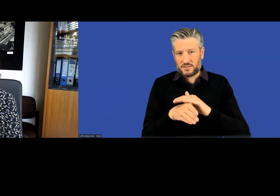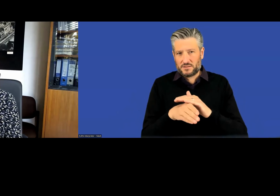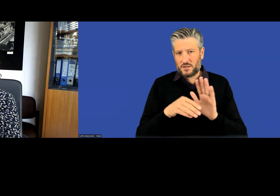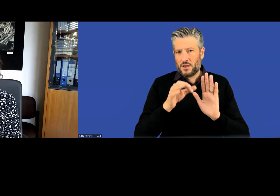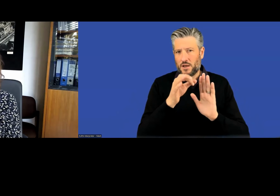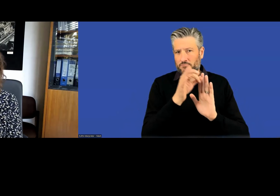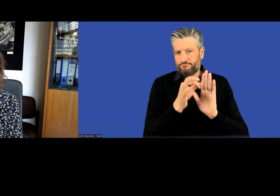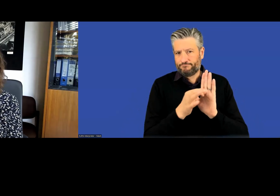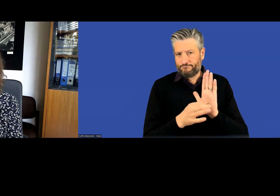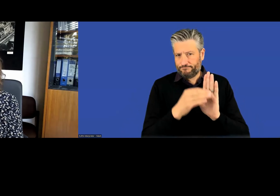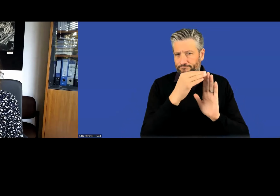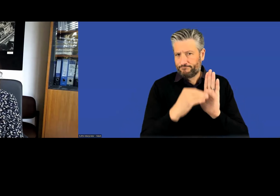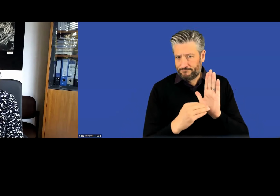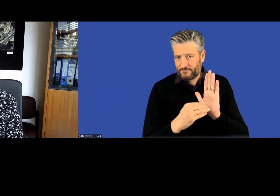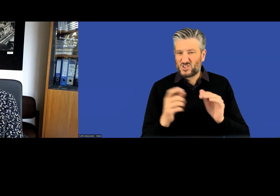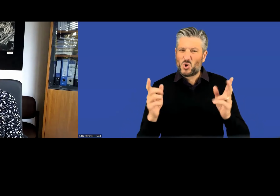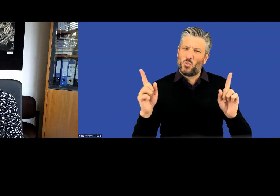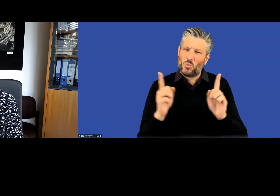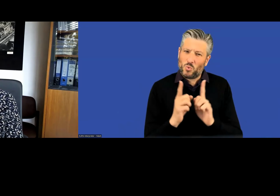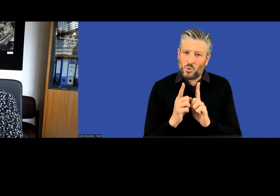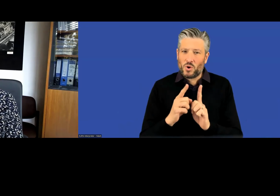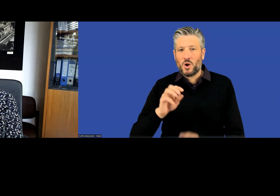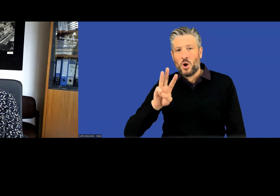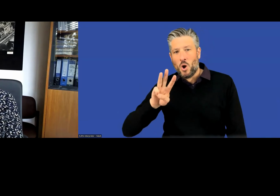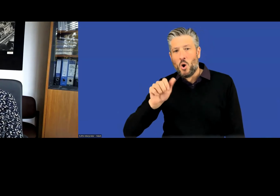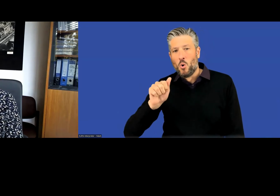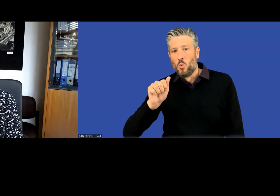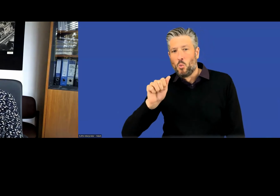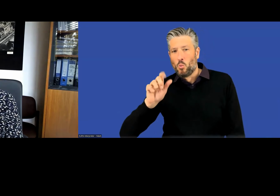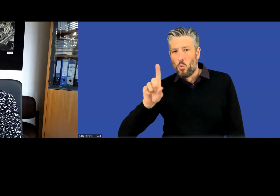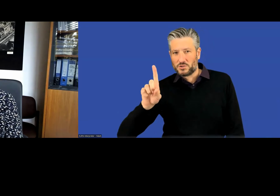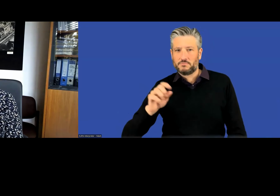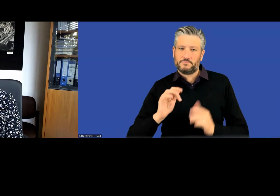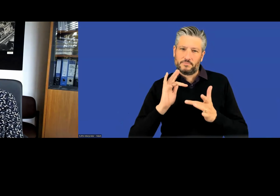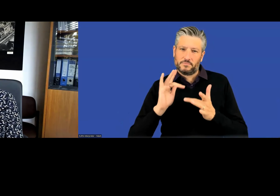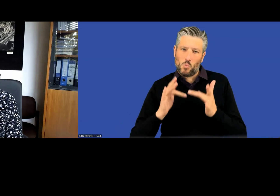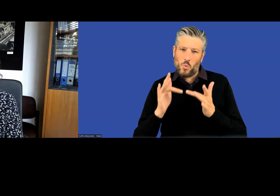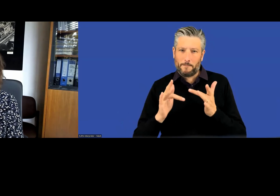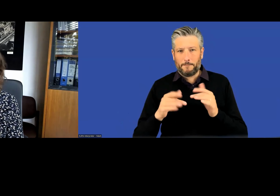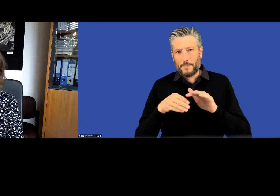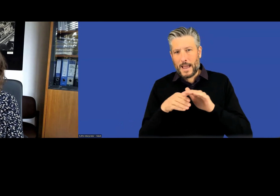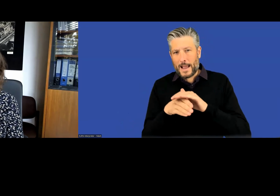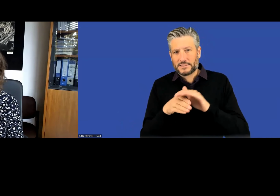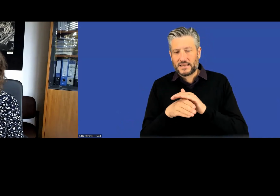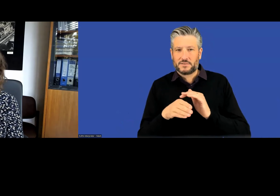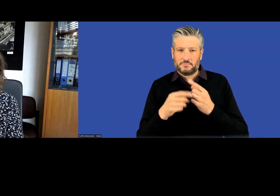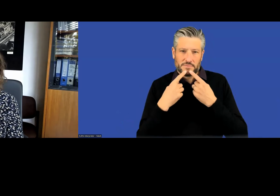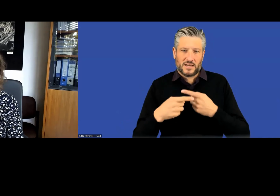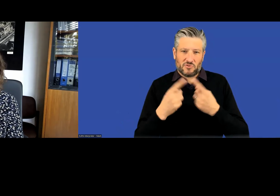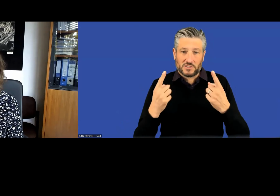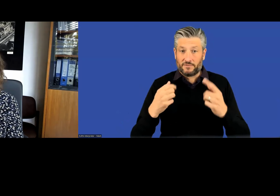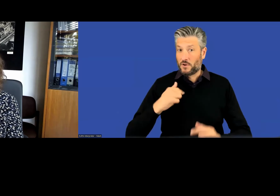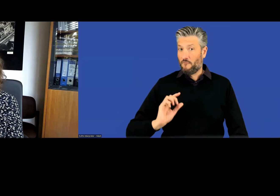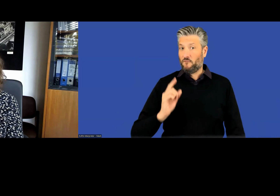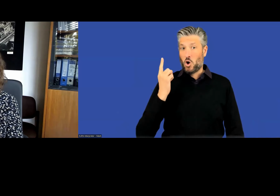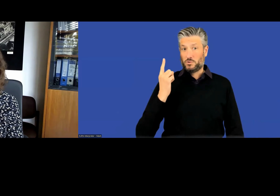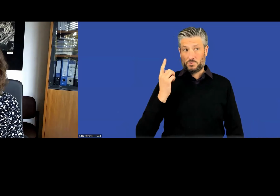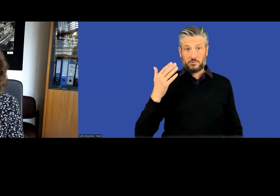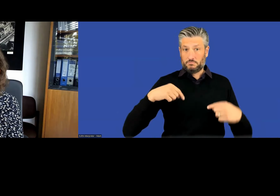we call it, the WAD, was the first of its kind in the EU, and it was a game changer in bringing formal